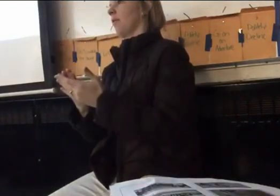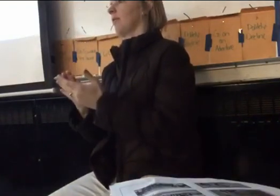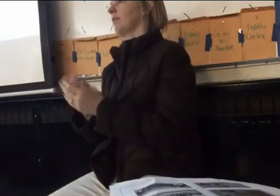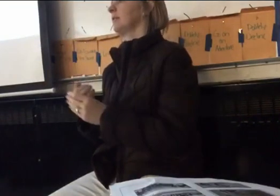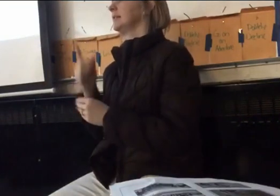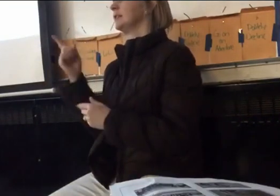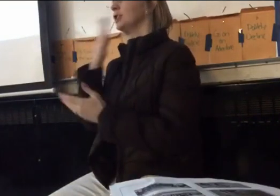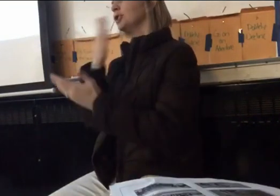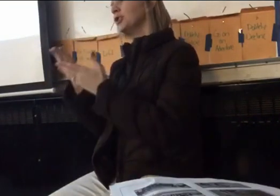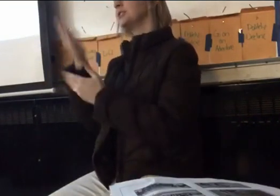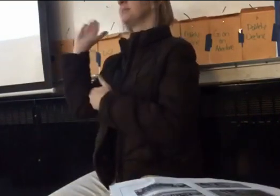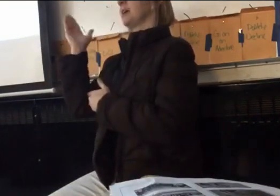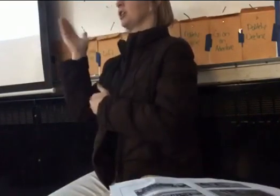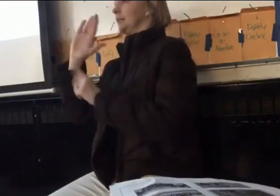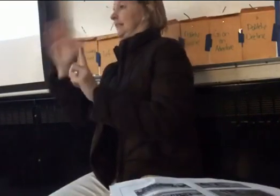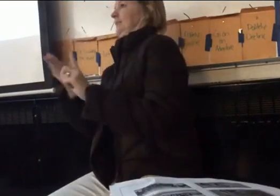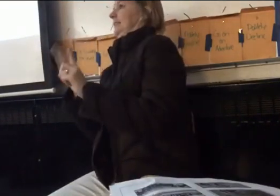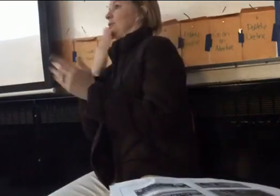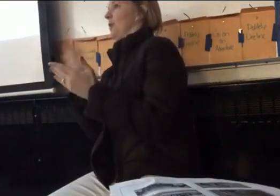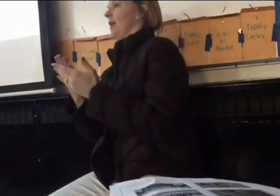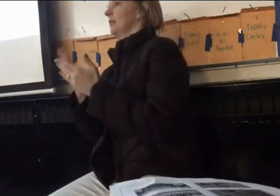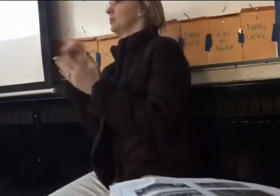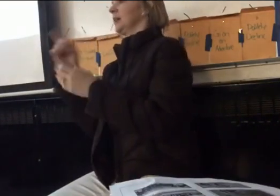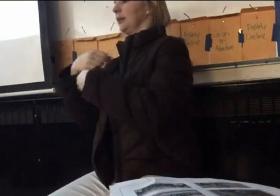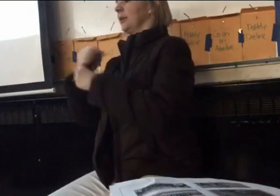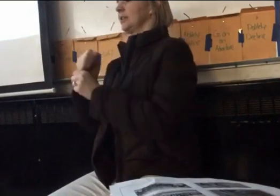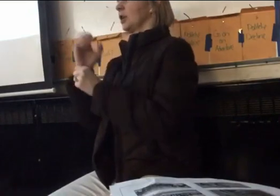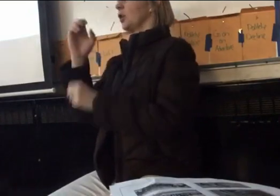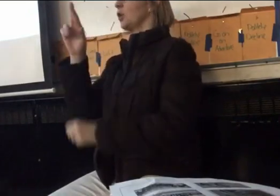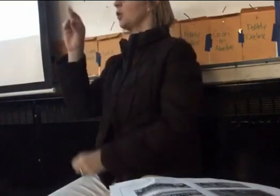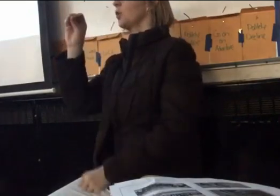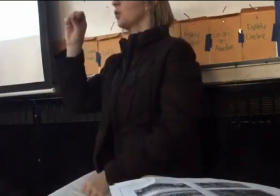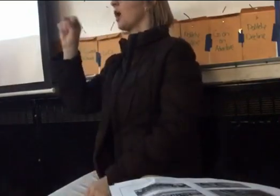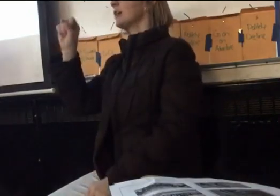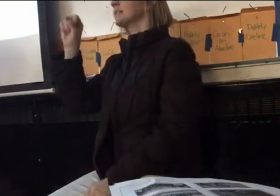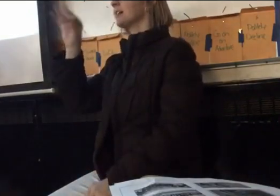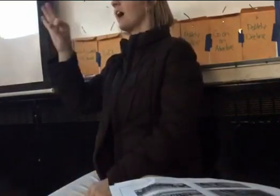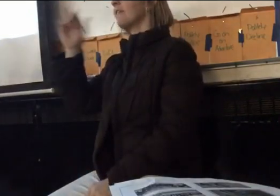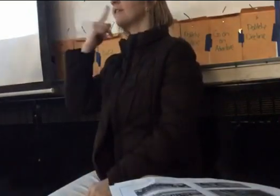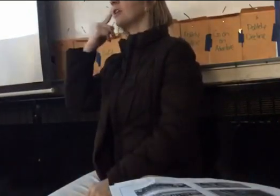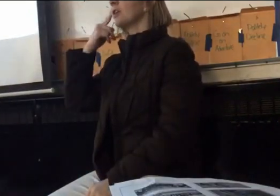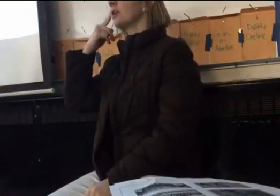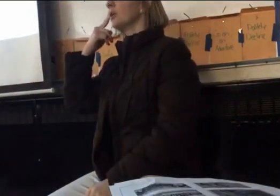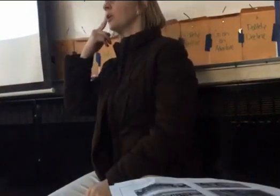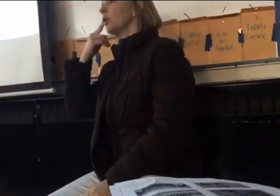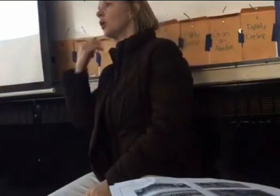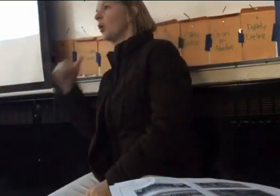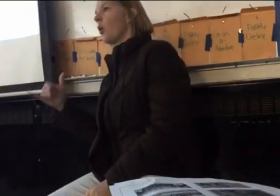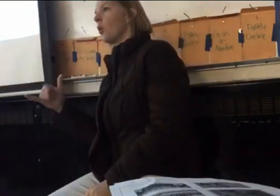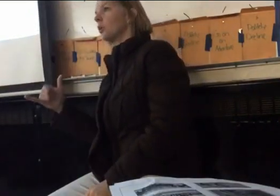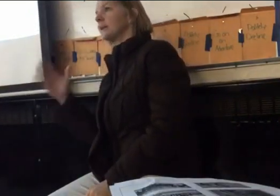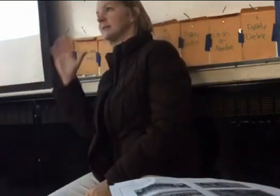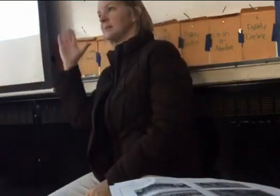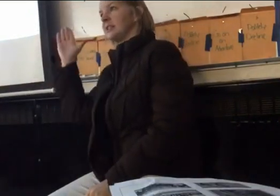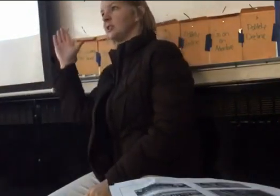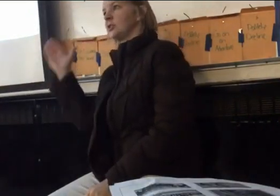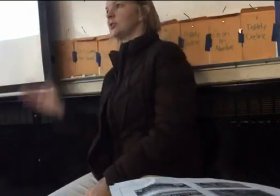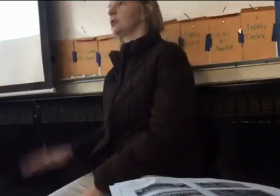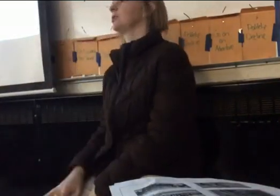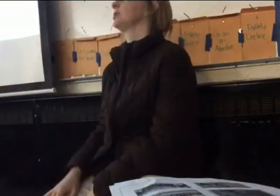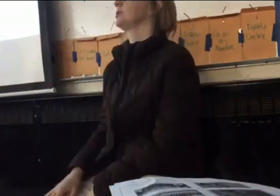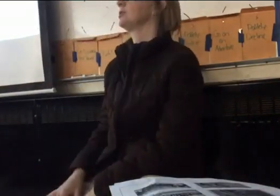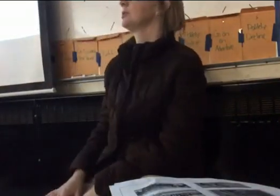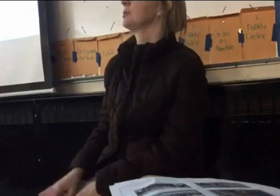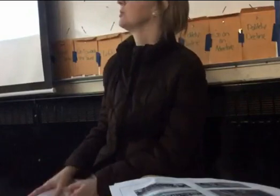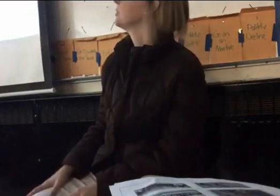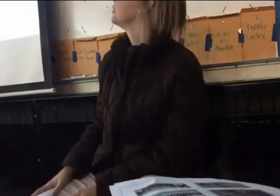that he is going to create this thing called the Cross of Gold speech. If you will go ahead and star this term, the Cross of Gold